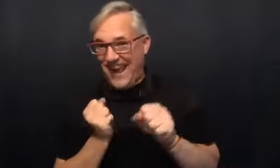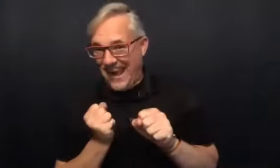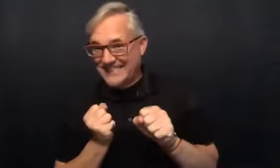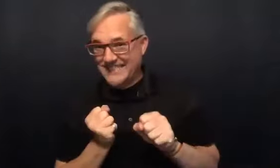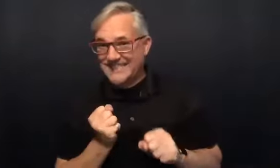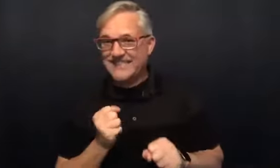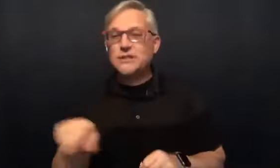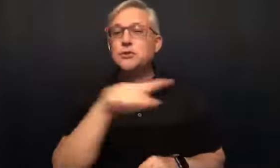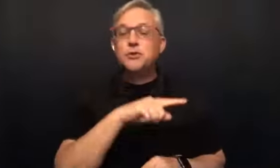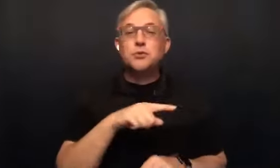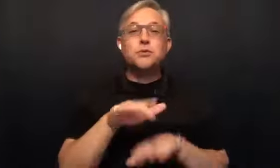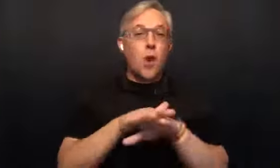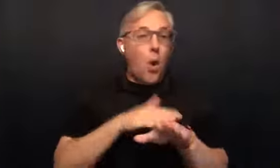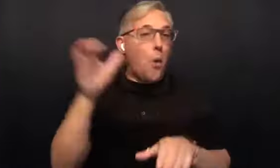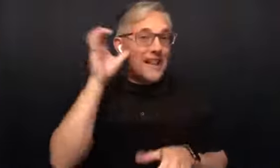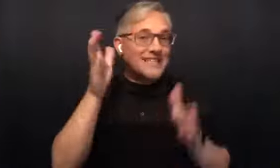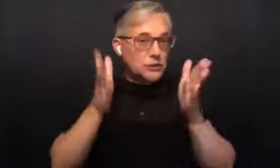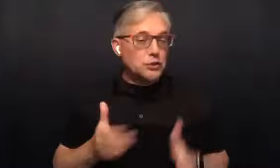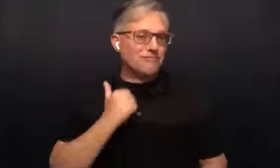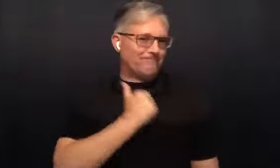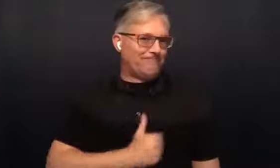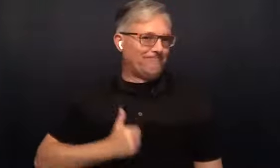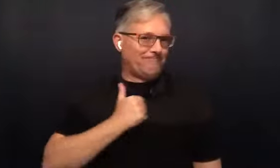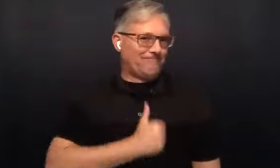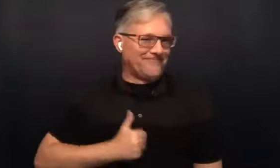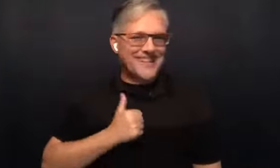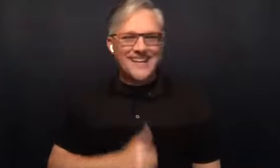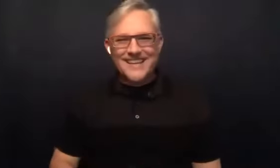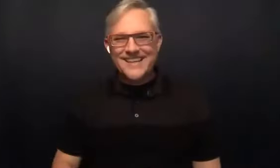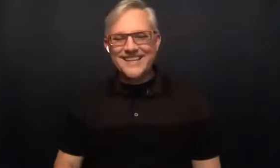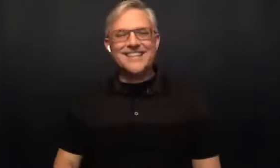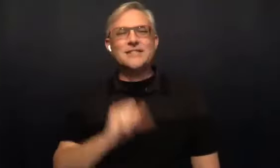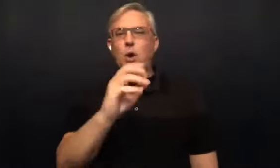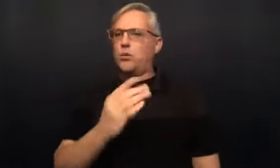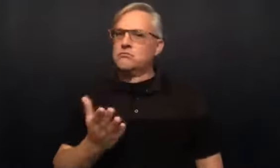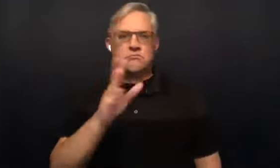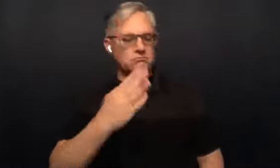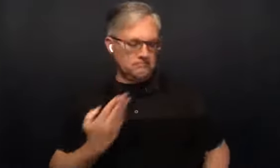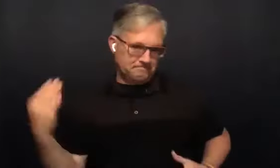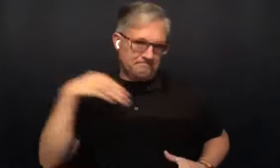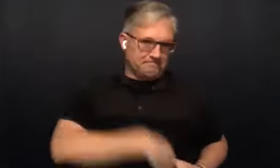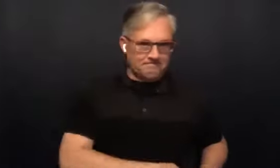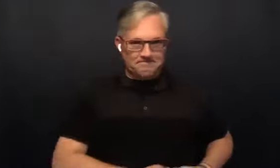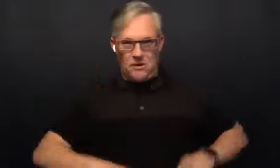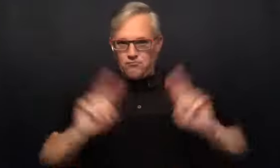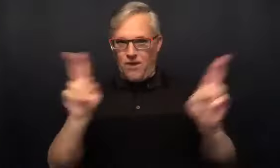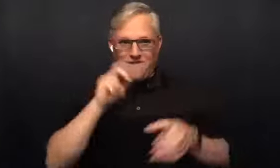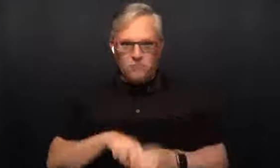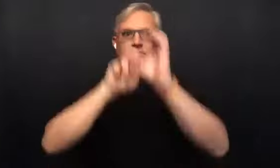out there. And so buckle up your seatbelts. We're about to go on a ride because I do have an enthusiasm